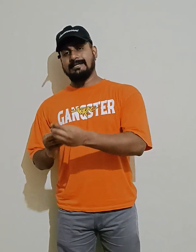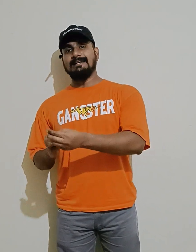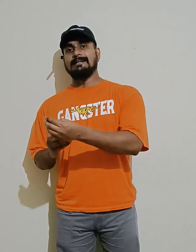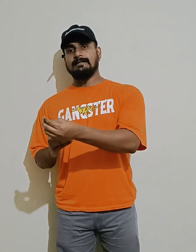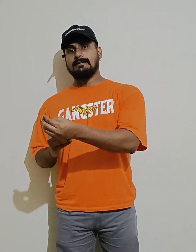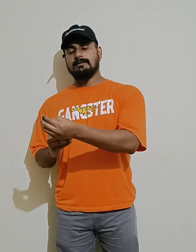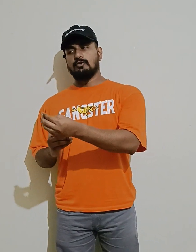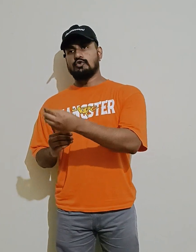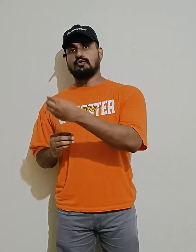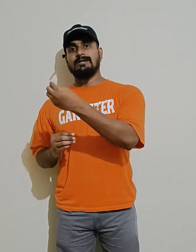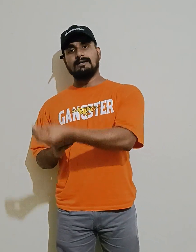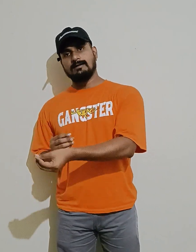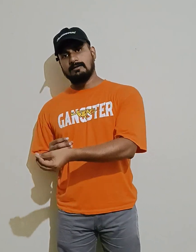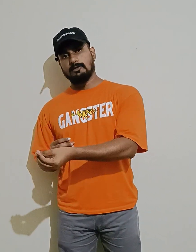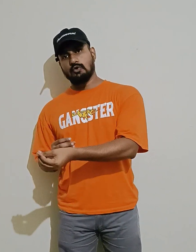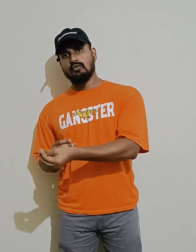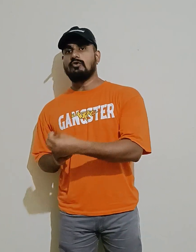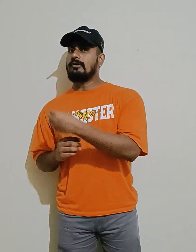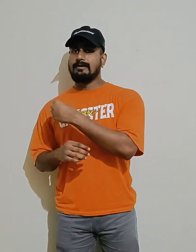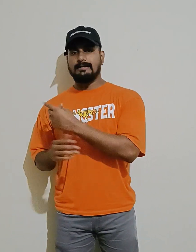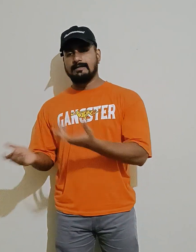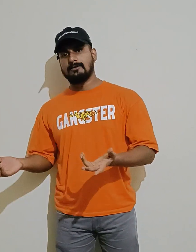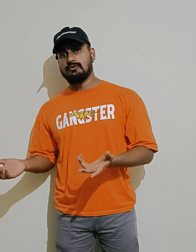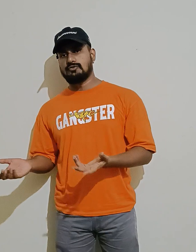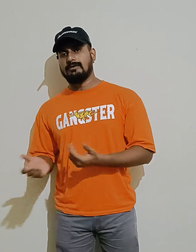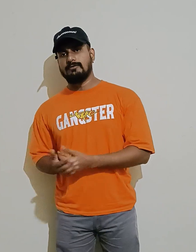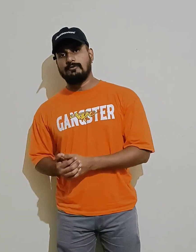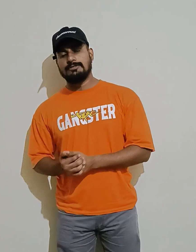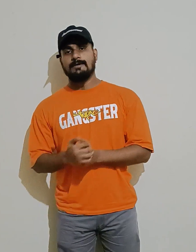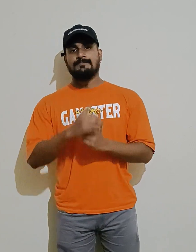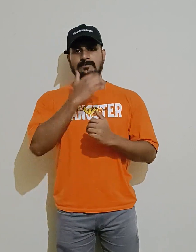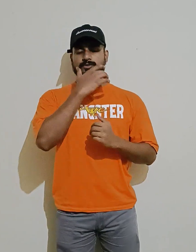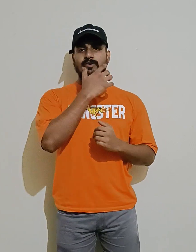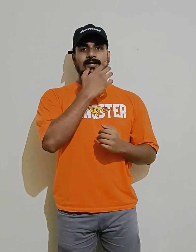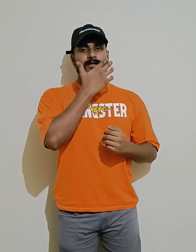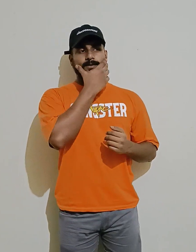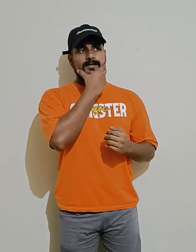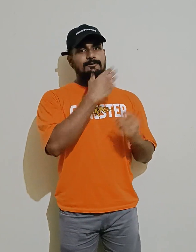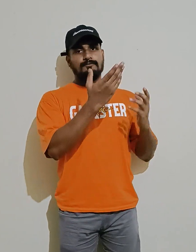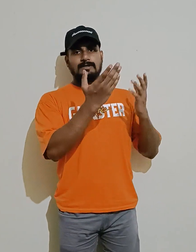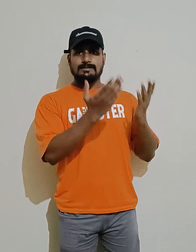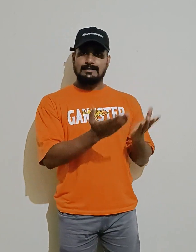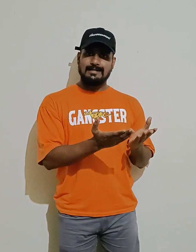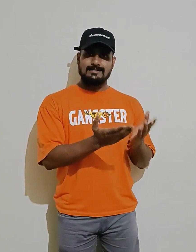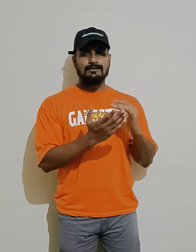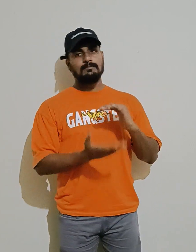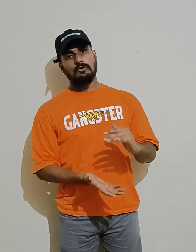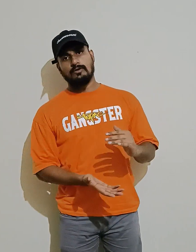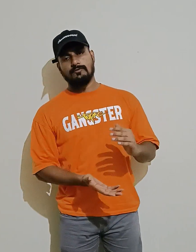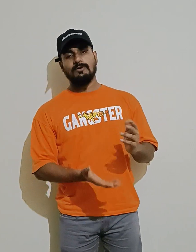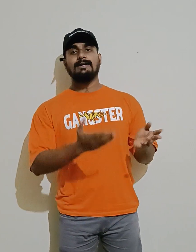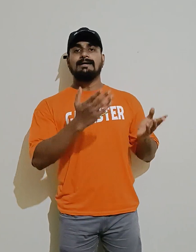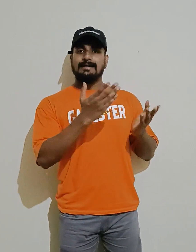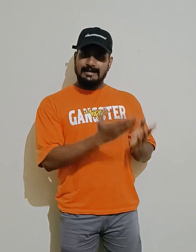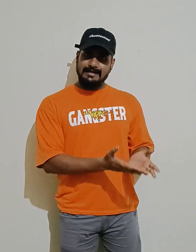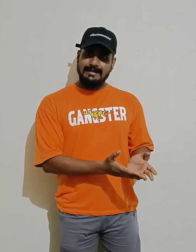till it goes to the true or it goes to the false. So if condition block of code, again